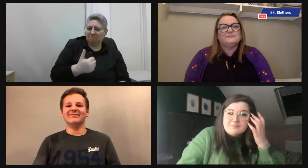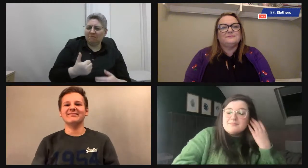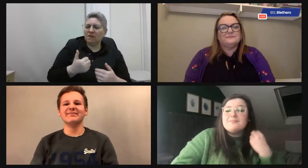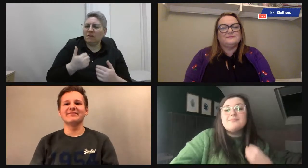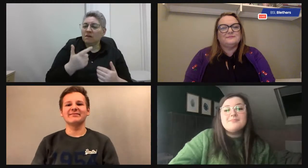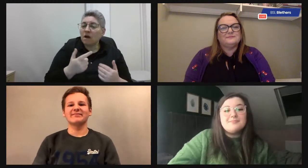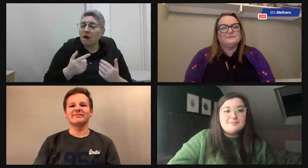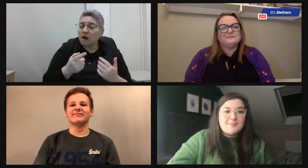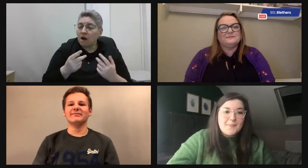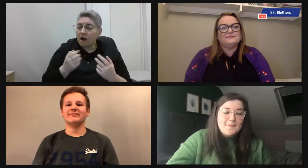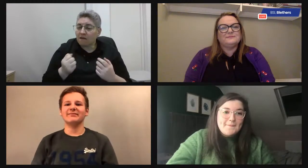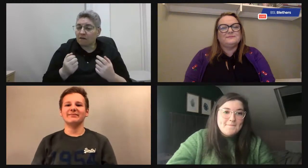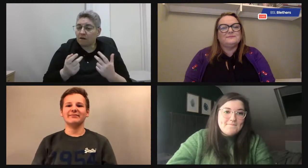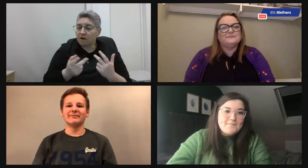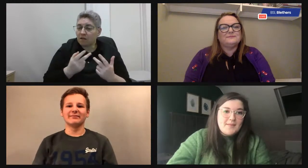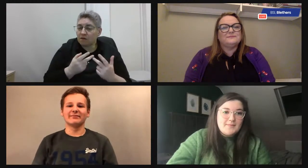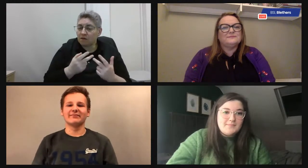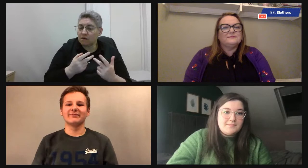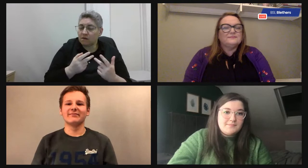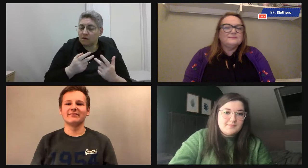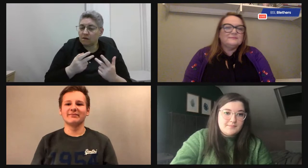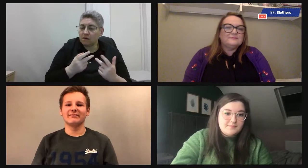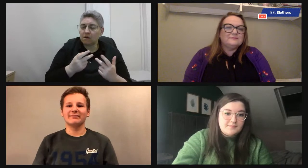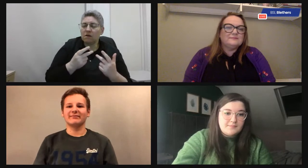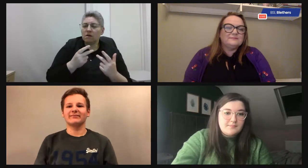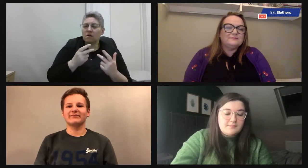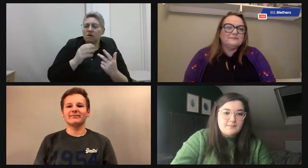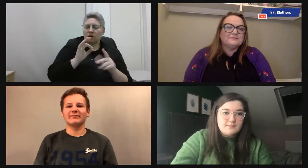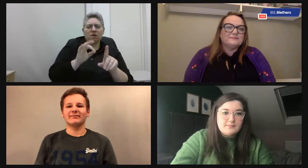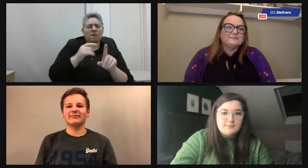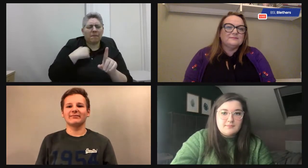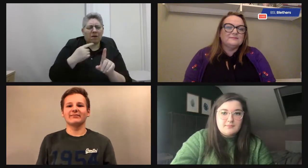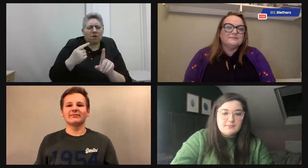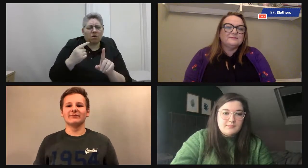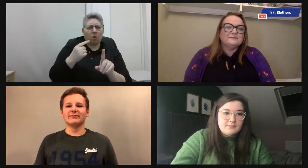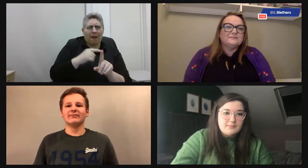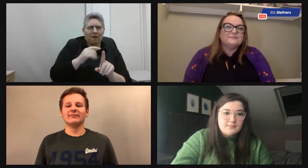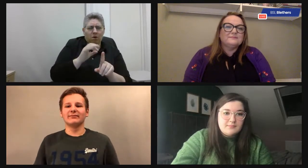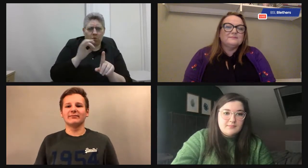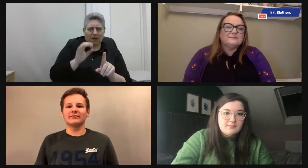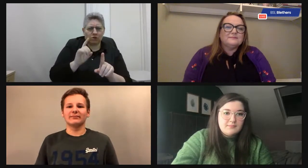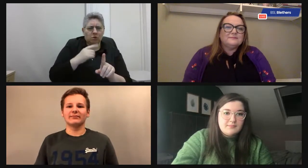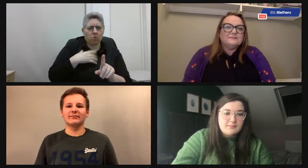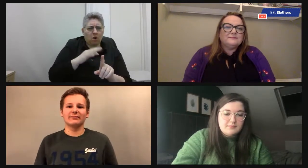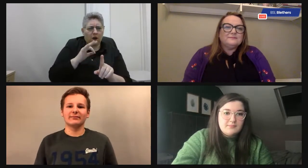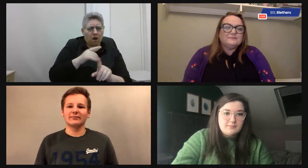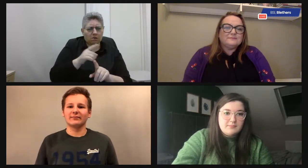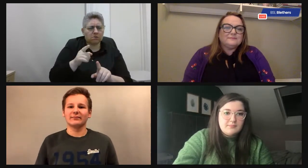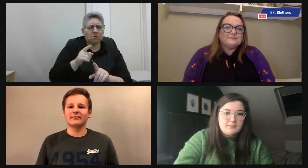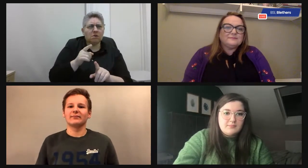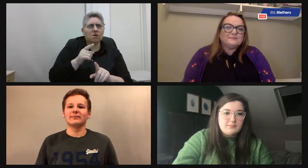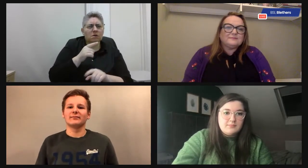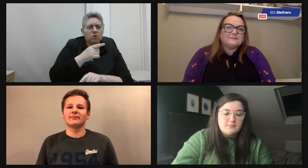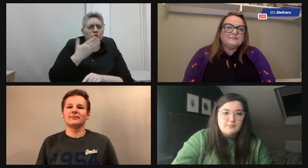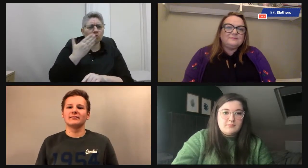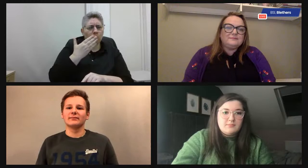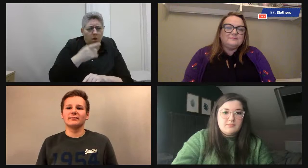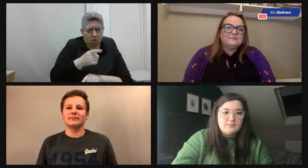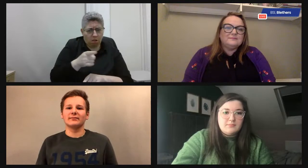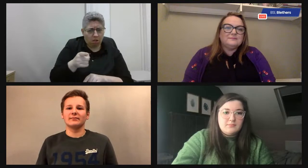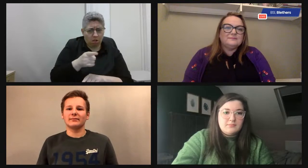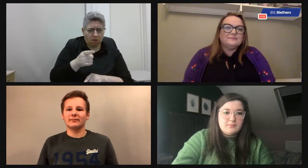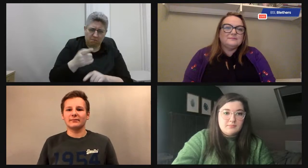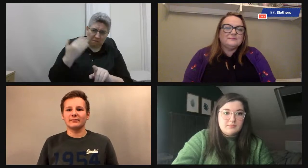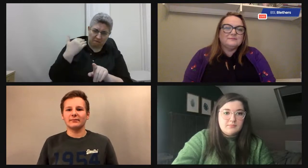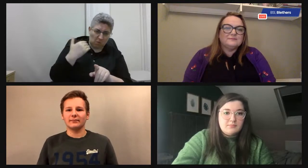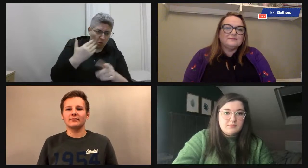isn't it it? really is. It's a powerful tool. Thank you. Well, we've got another comment in. Actually, I might go back to a question that I wanted